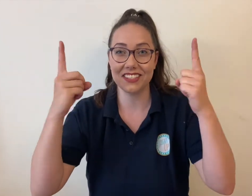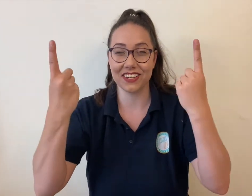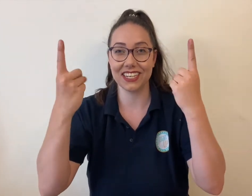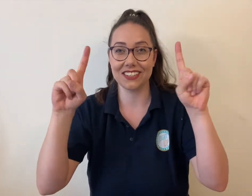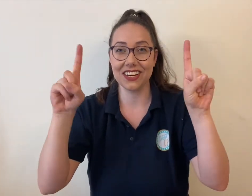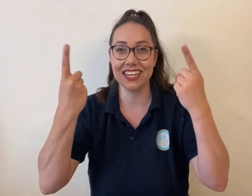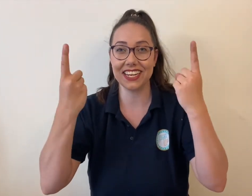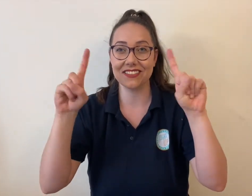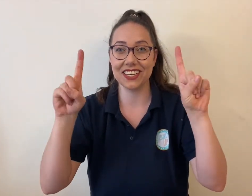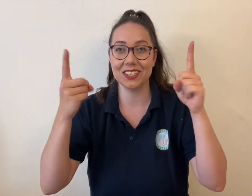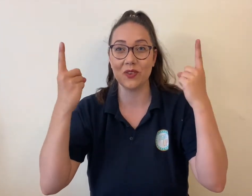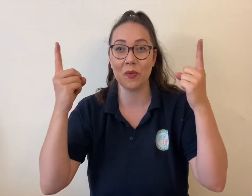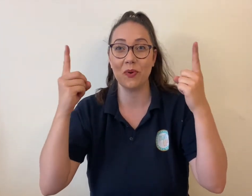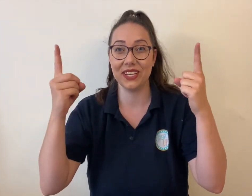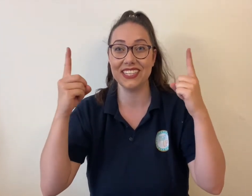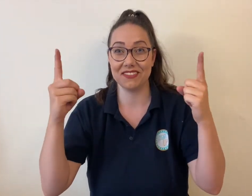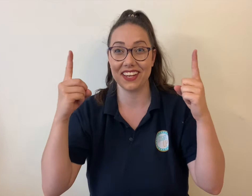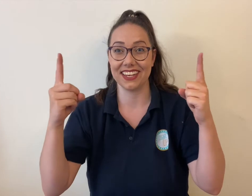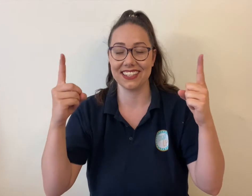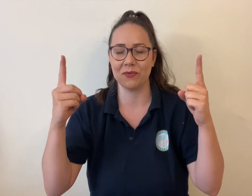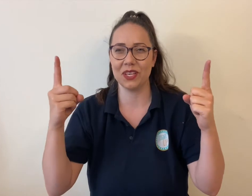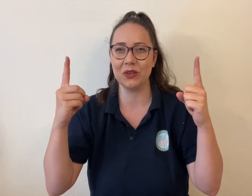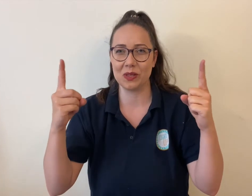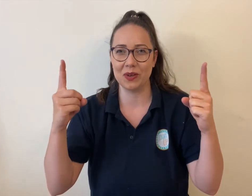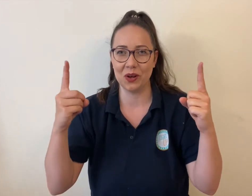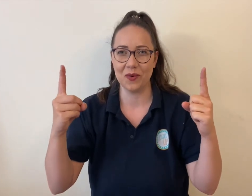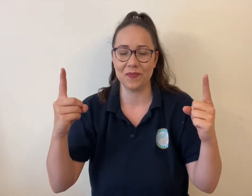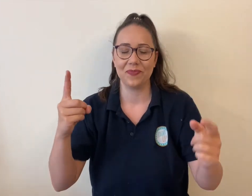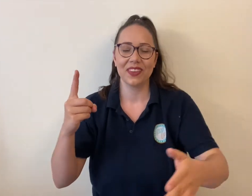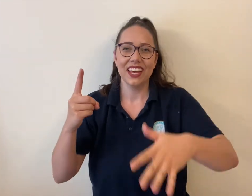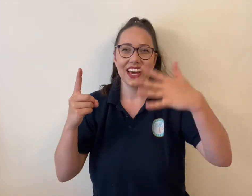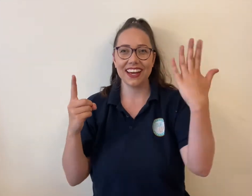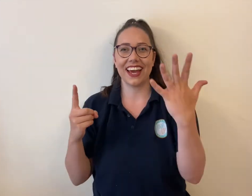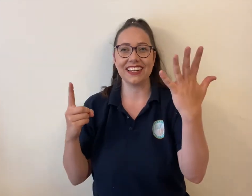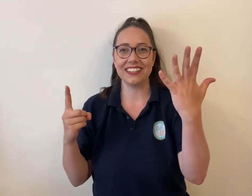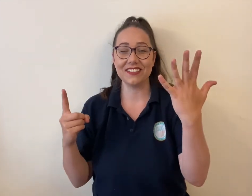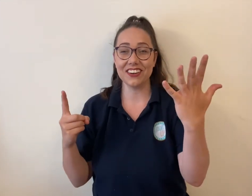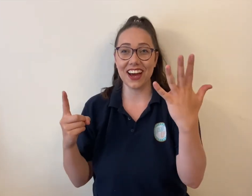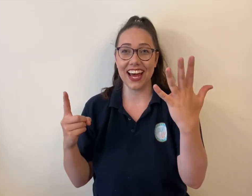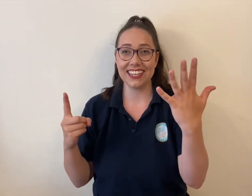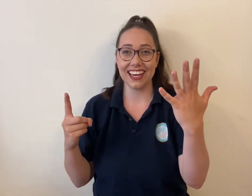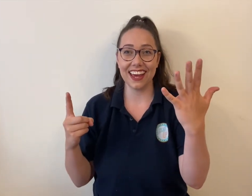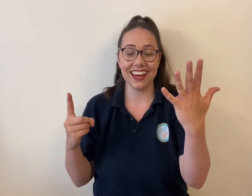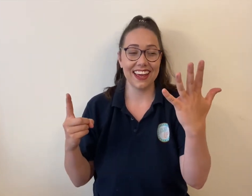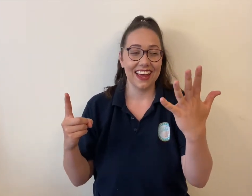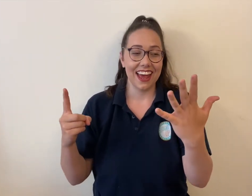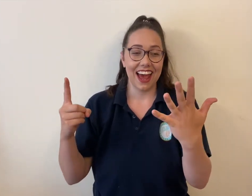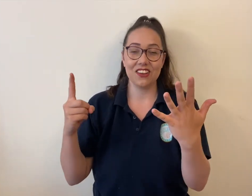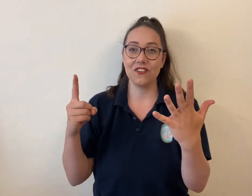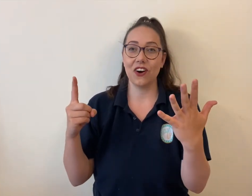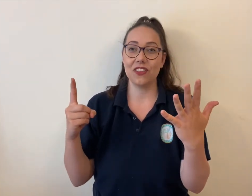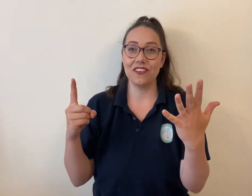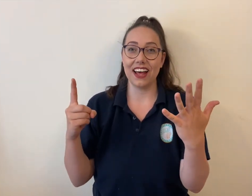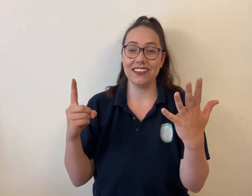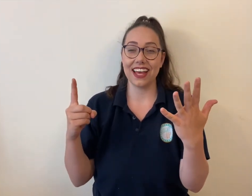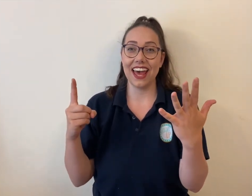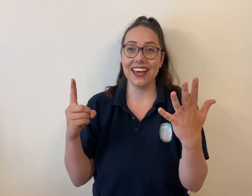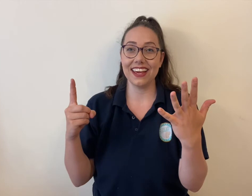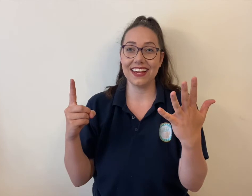fingers are your index fingers or your pointer fingers, and we use them a lot. Okay, so you've got your hand here and you've got the vowels A, E,